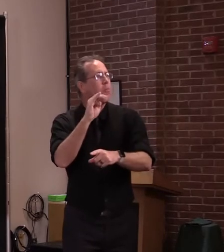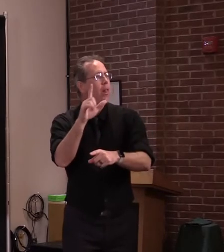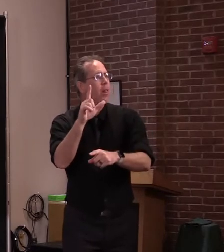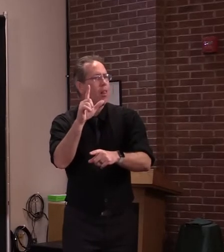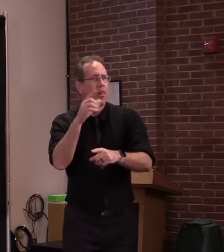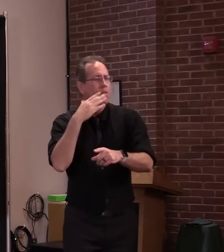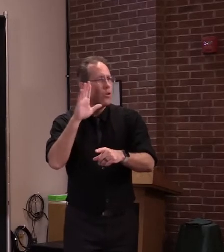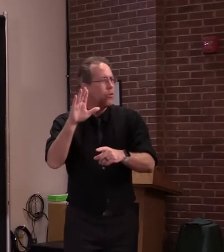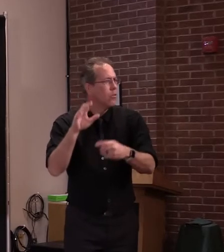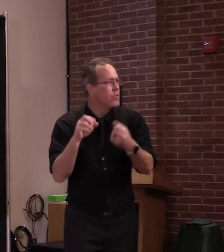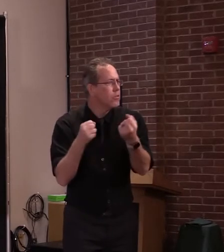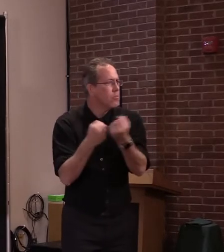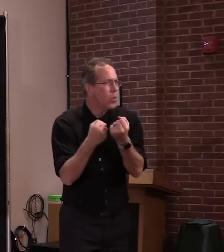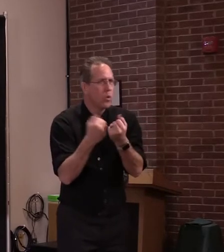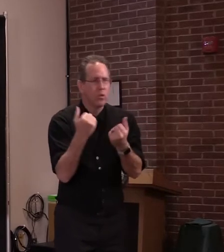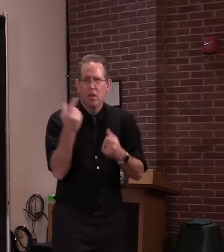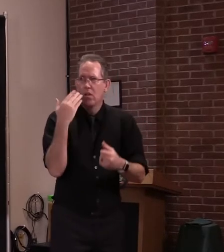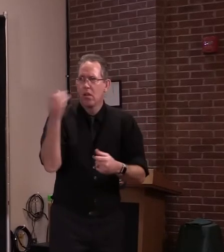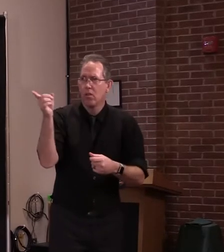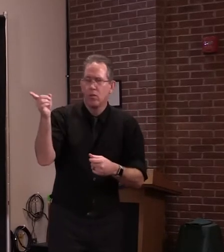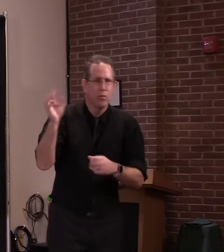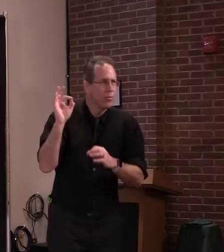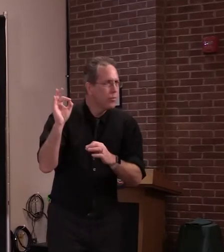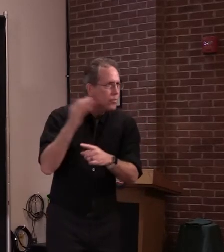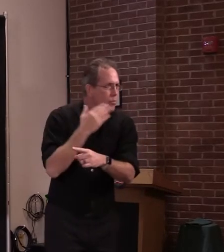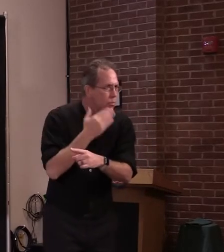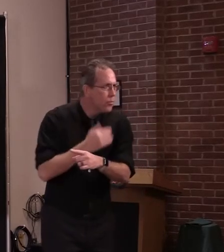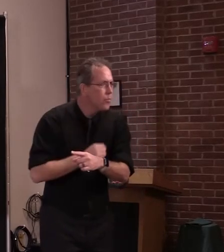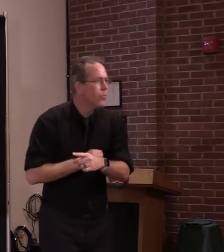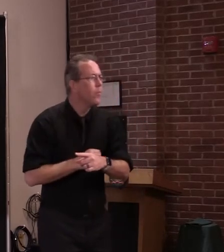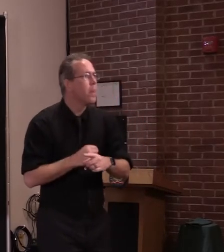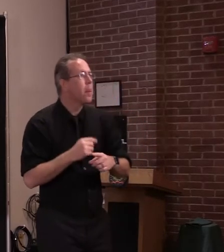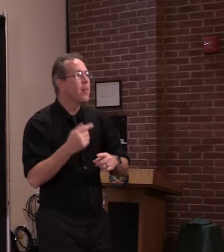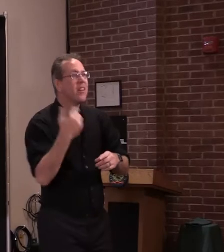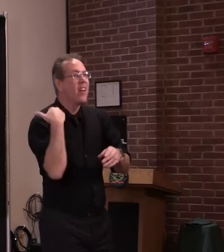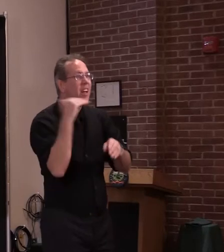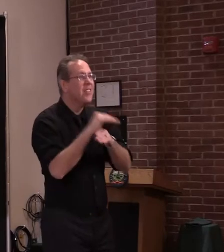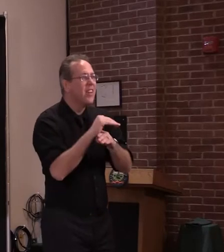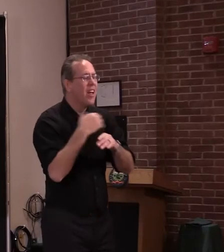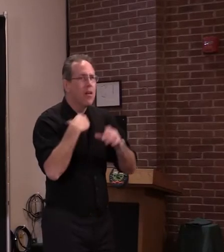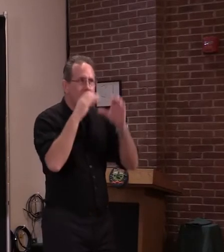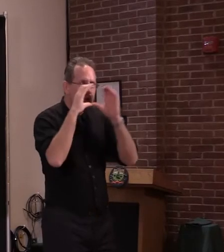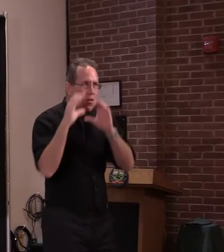today, especially in light of her call schedule.